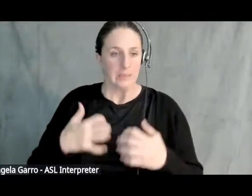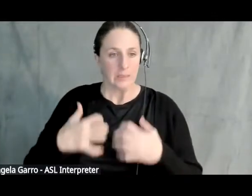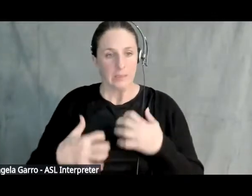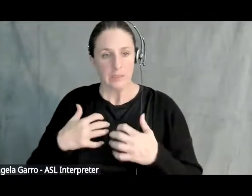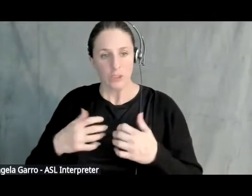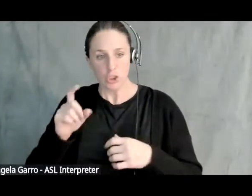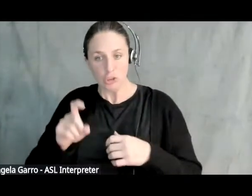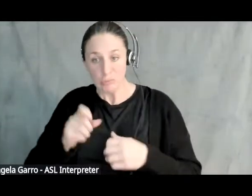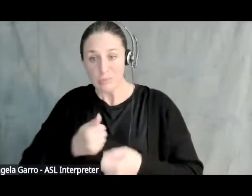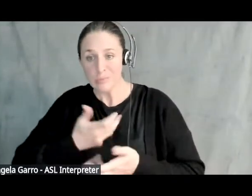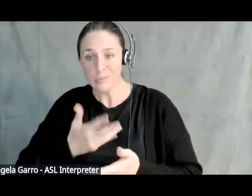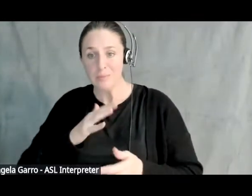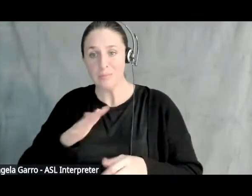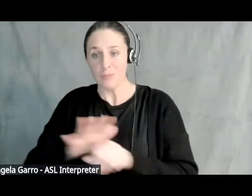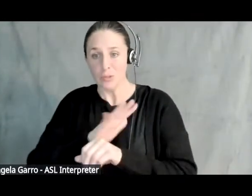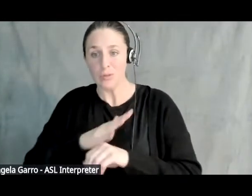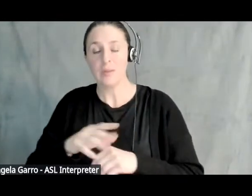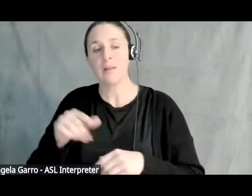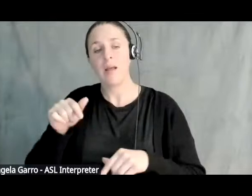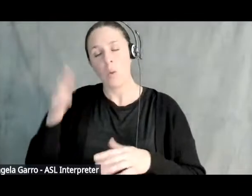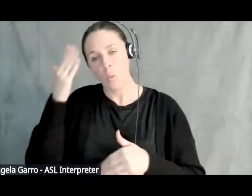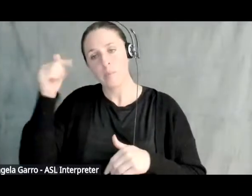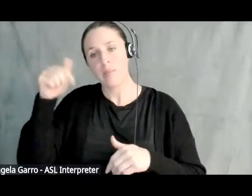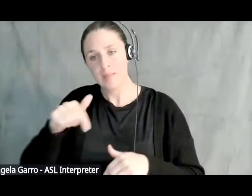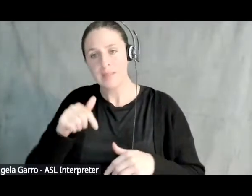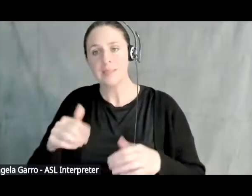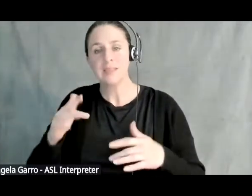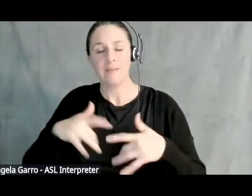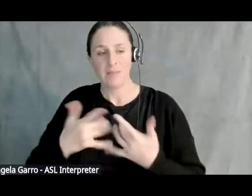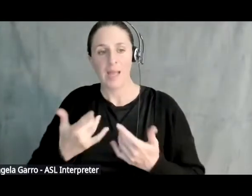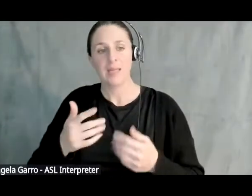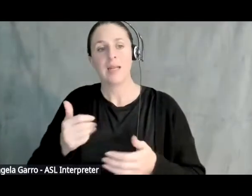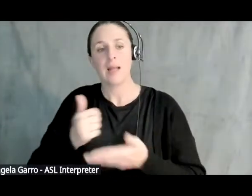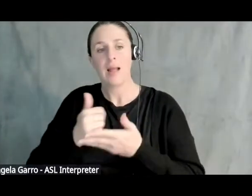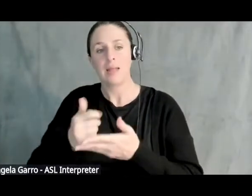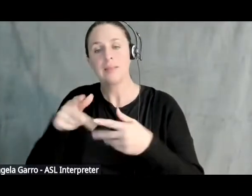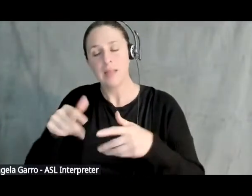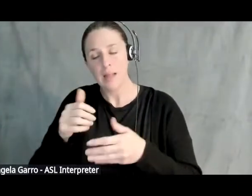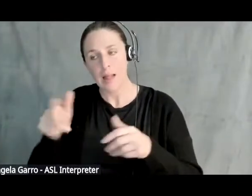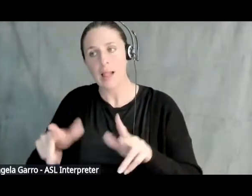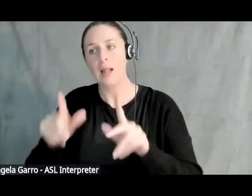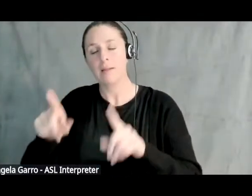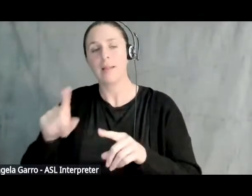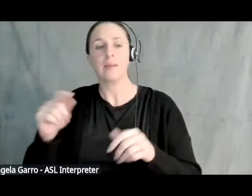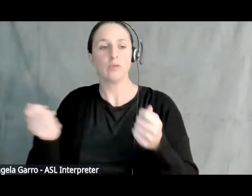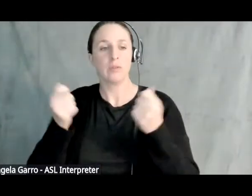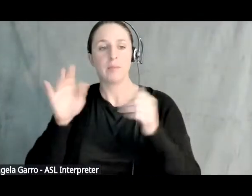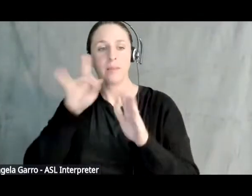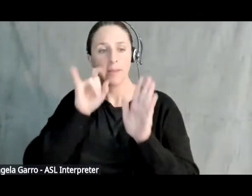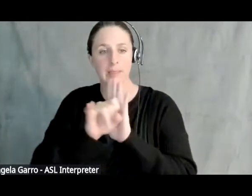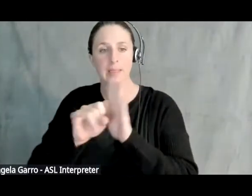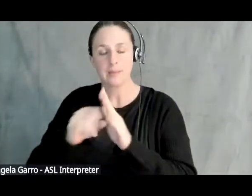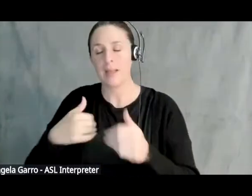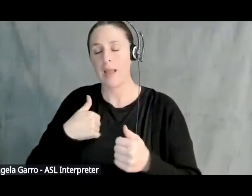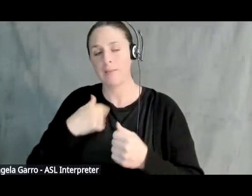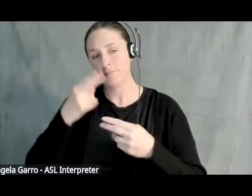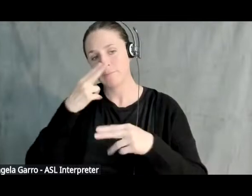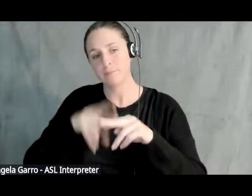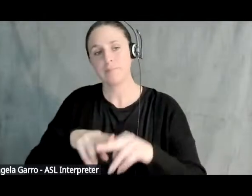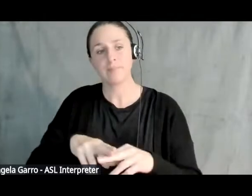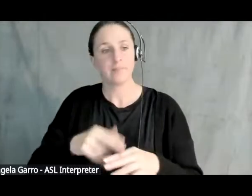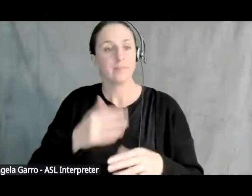that this event allows them to celebrate their identities and just have a blast. Thank you. Thank